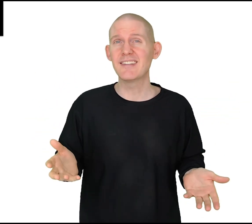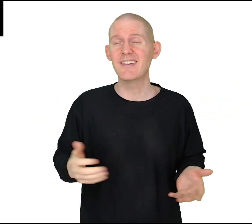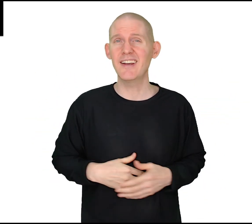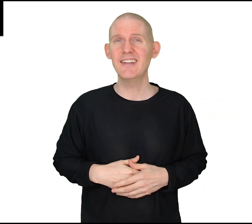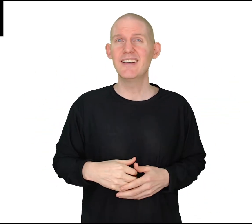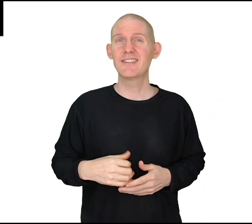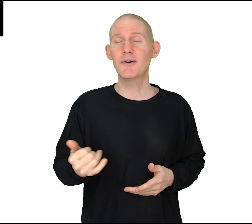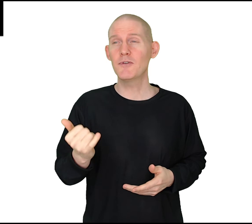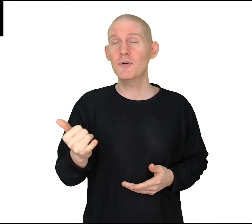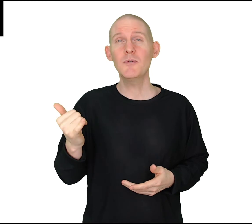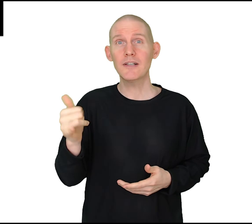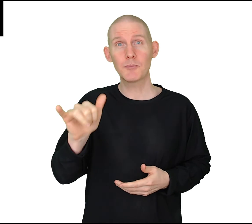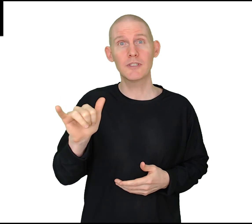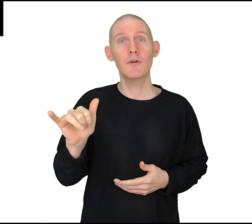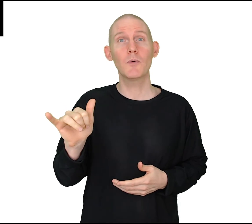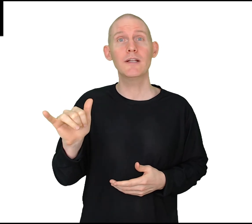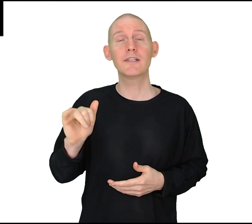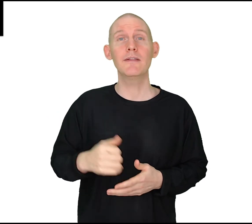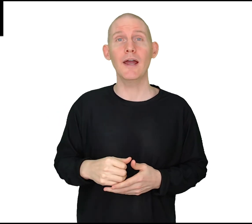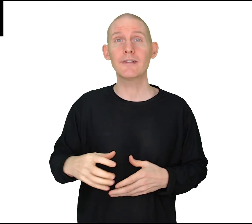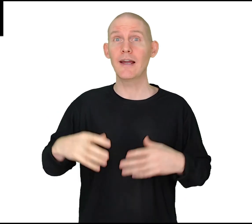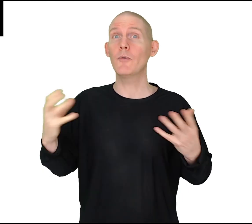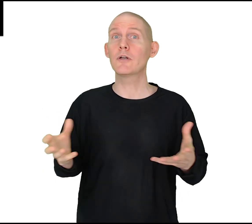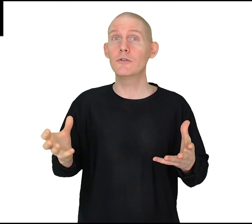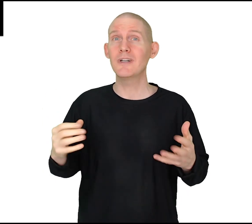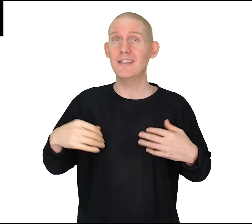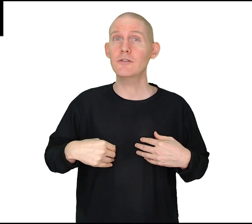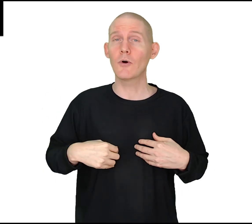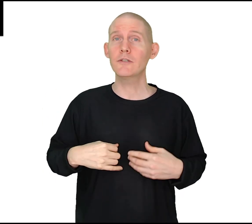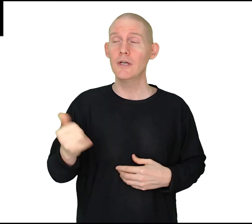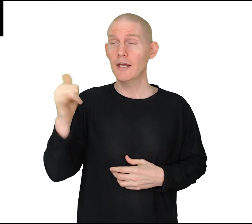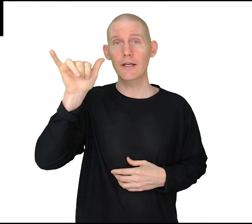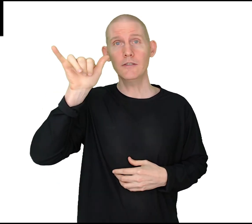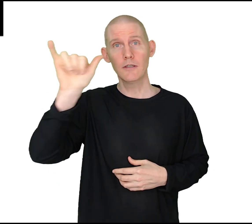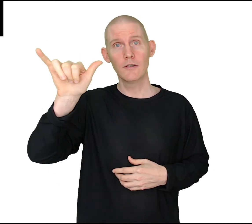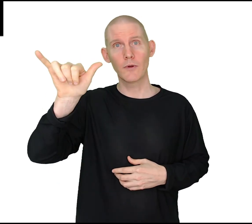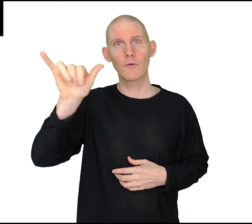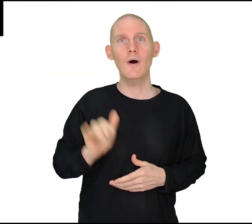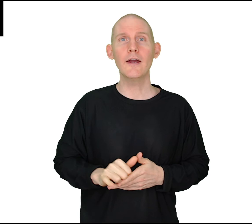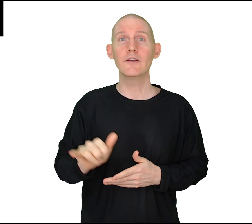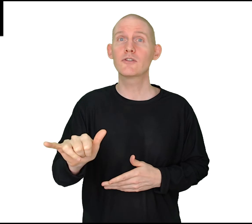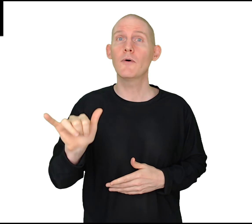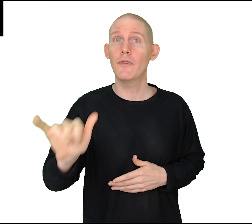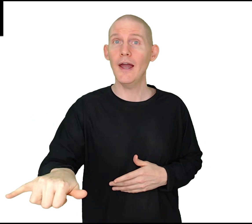right? So if you really want a specific way to say that, and how we're going to do it in this course is with the Y, and you just go that.